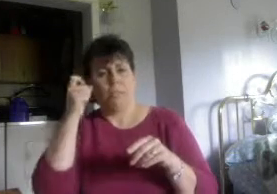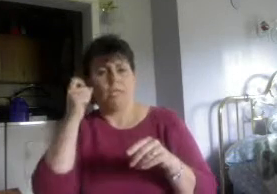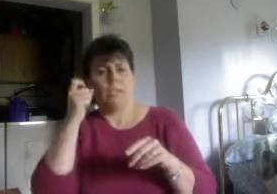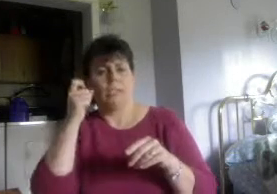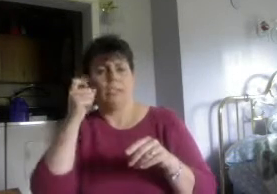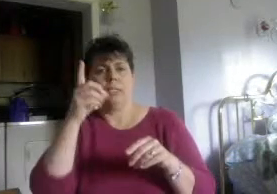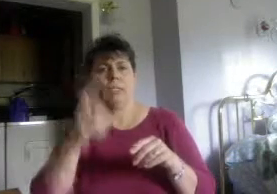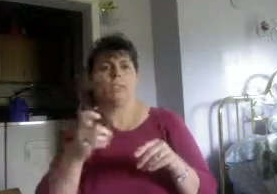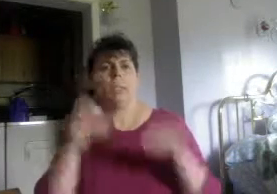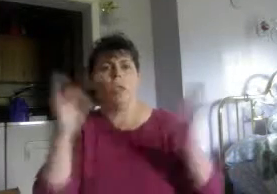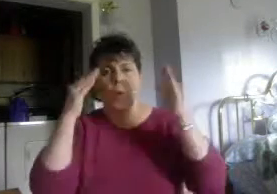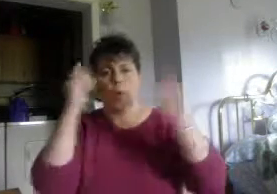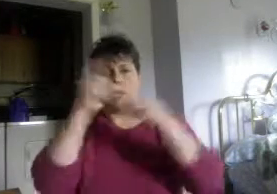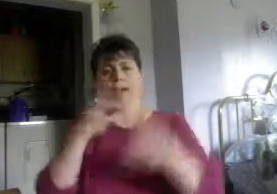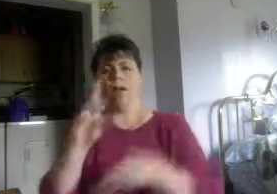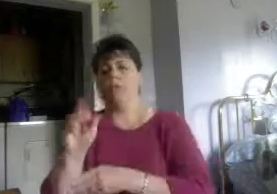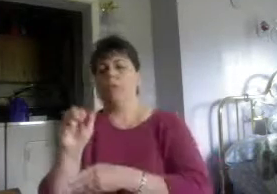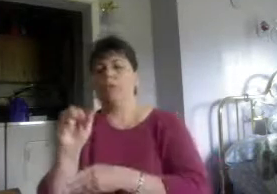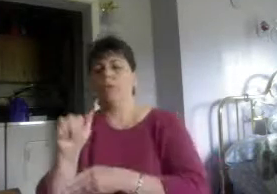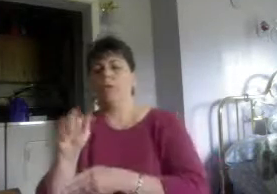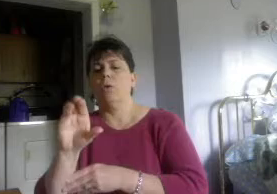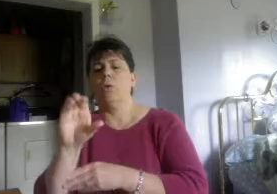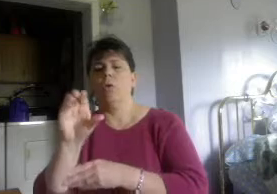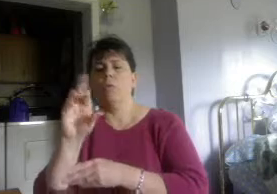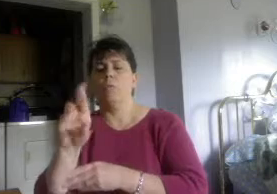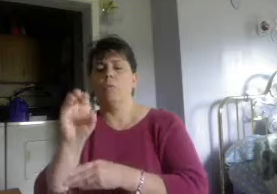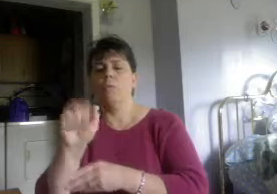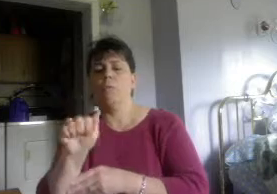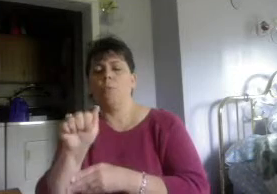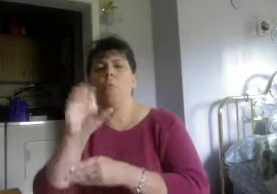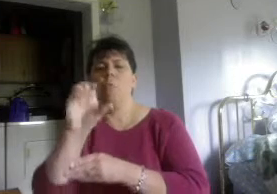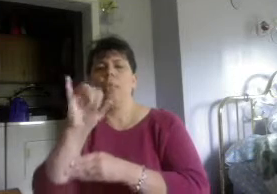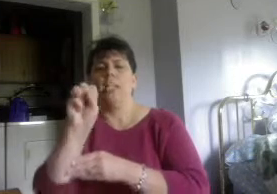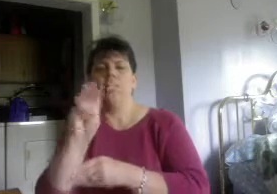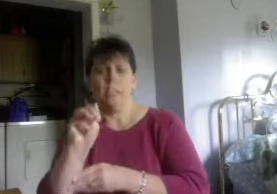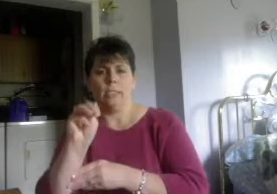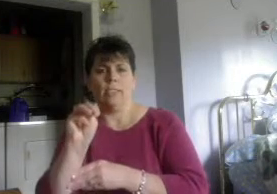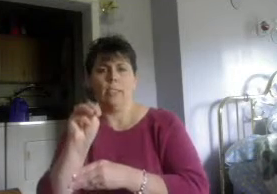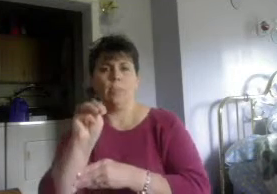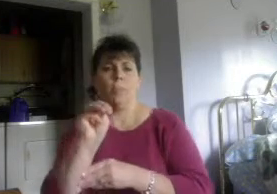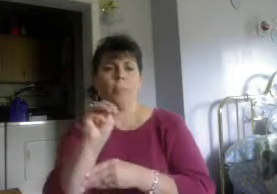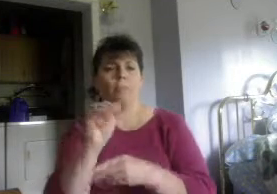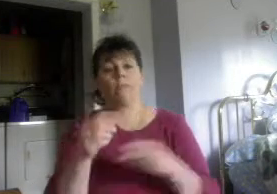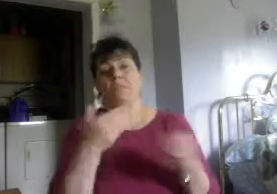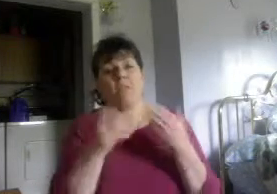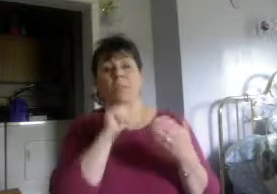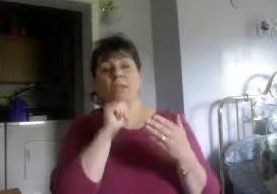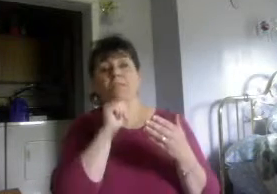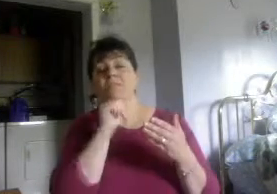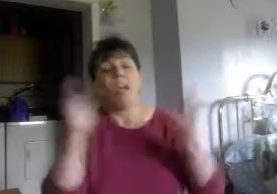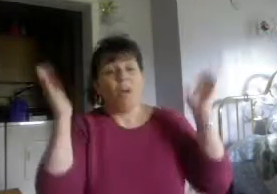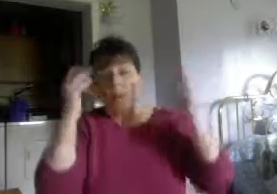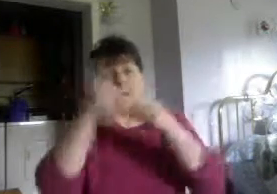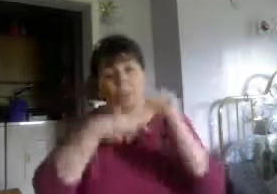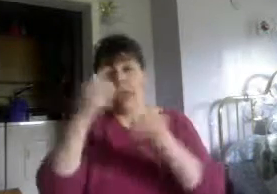are. Or black people should be less concerned about racism than they are. Racism is just as bad today than